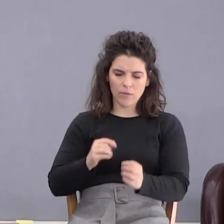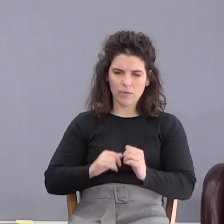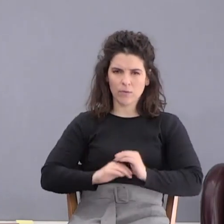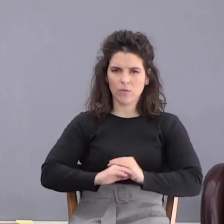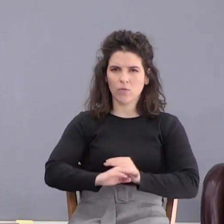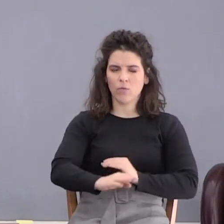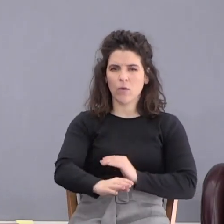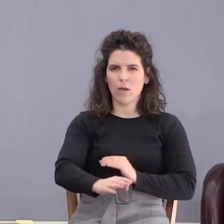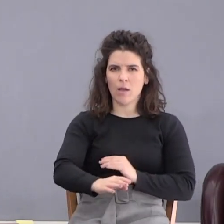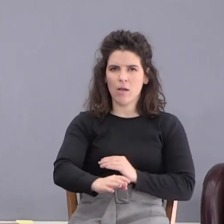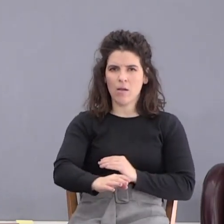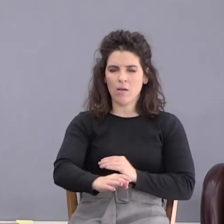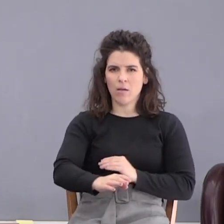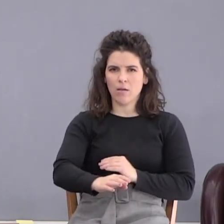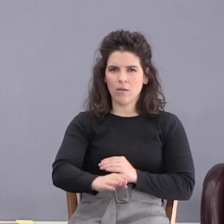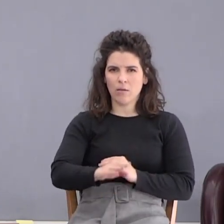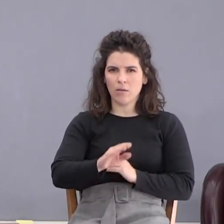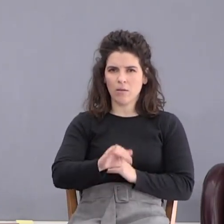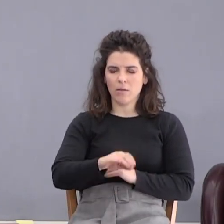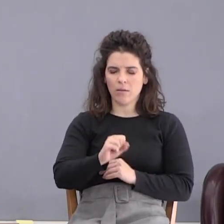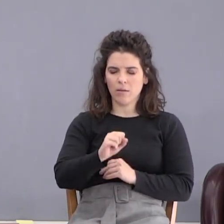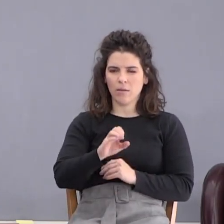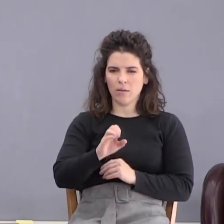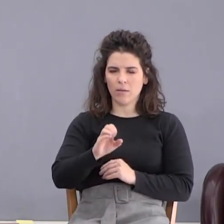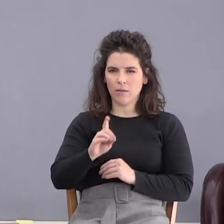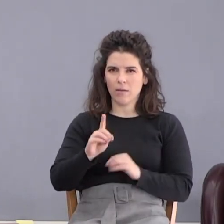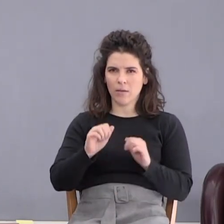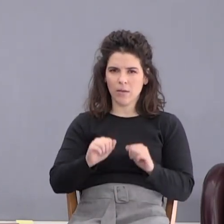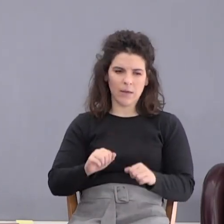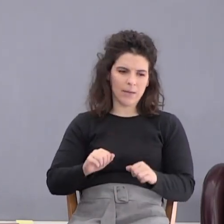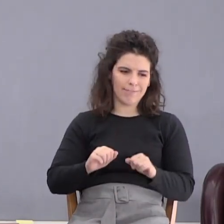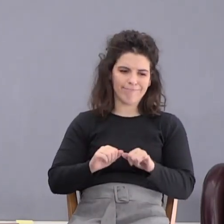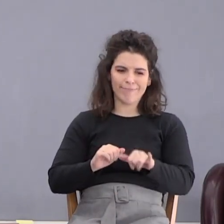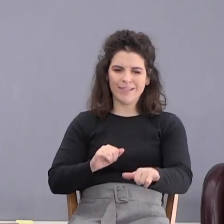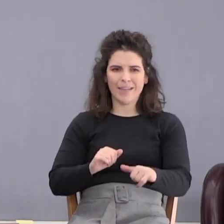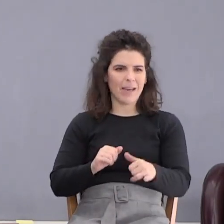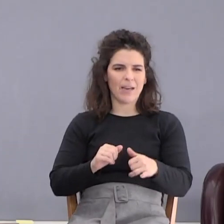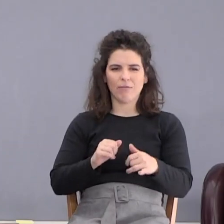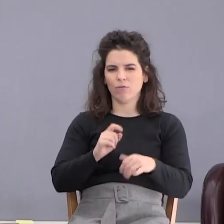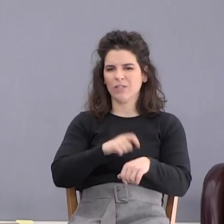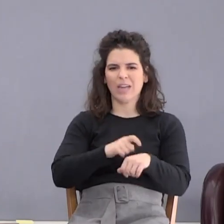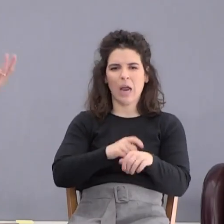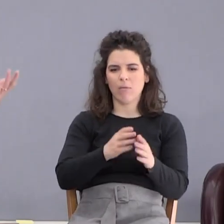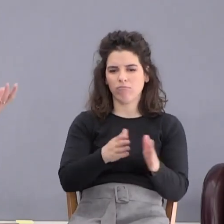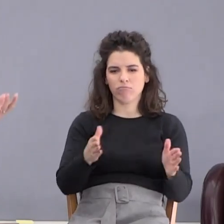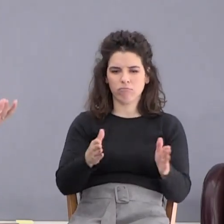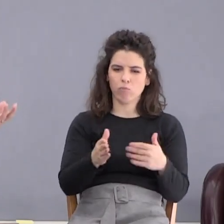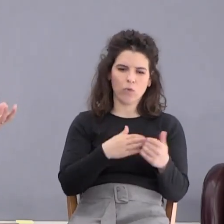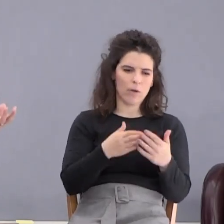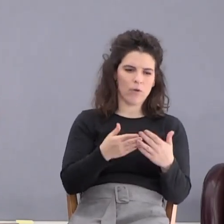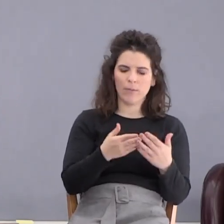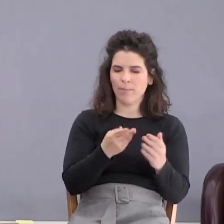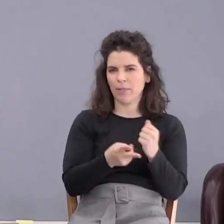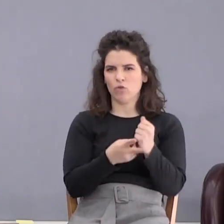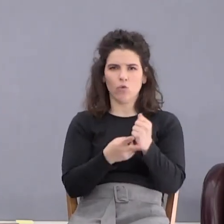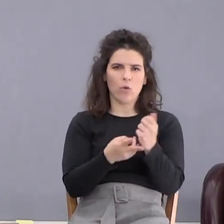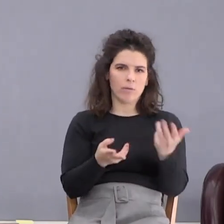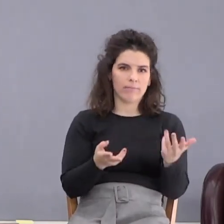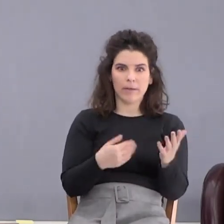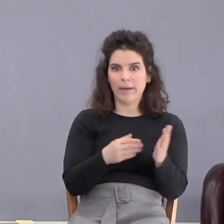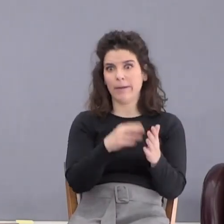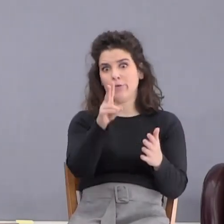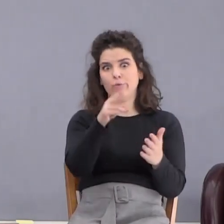ground. And that seed can lay dormant for a period of time, wherever it might be stored. Again, they